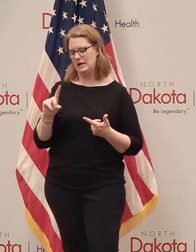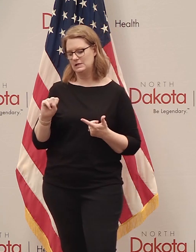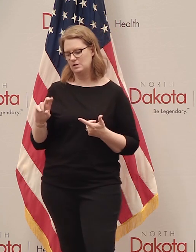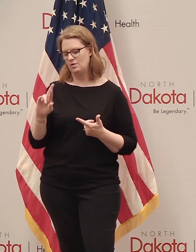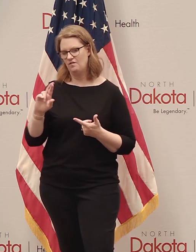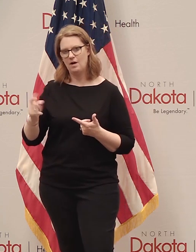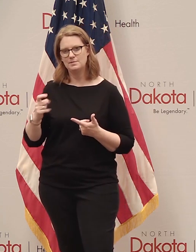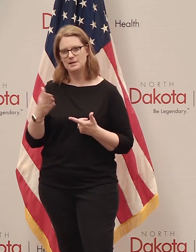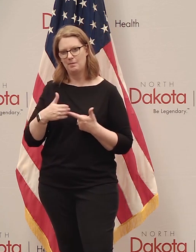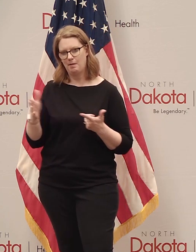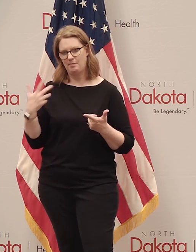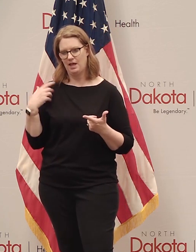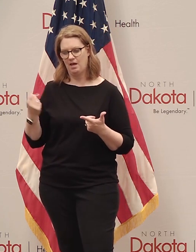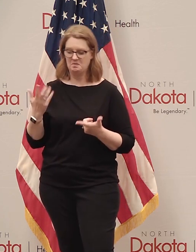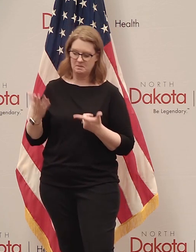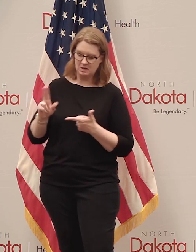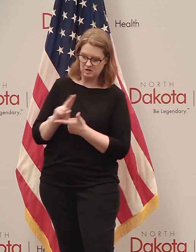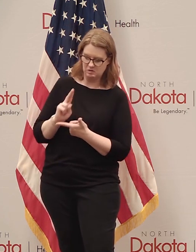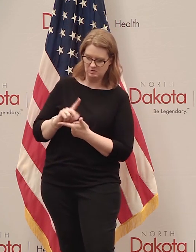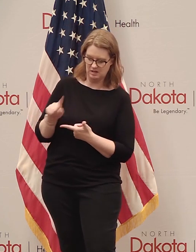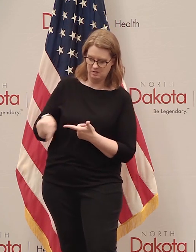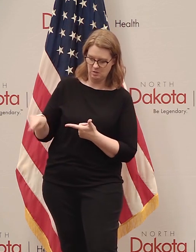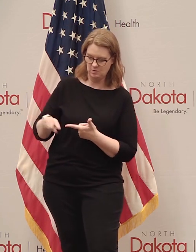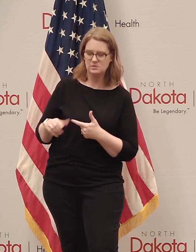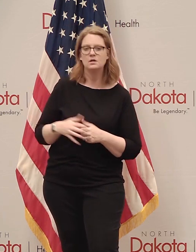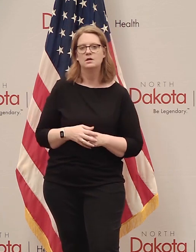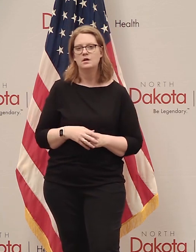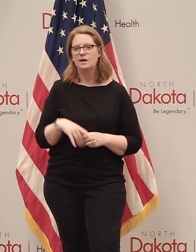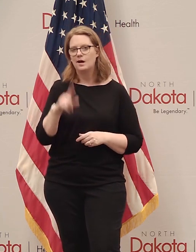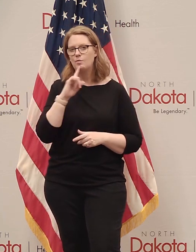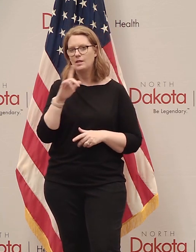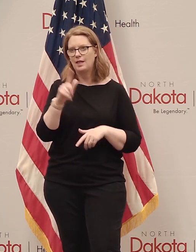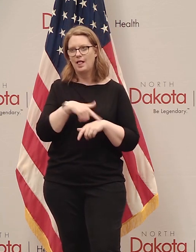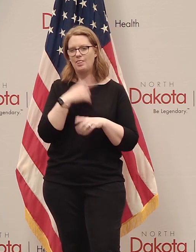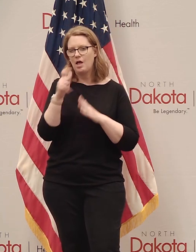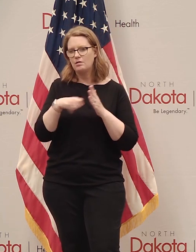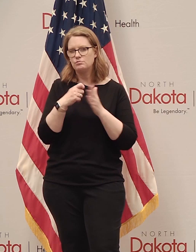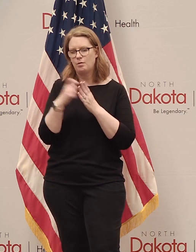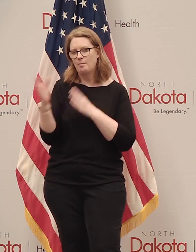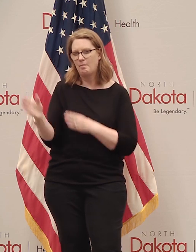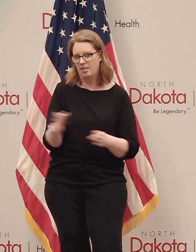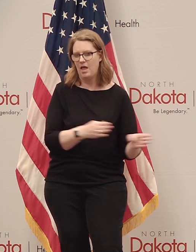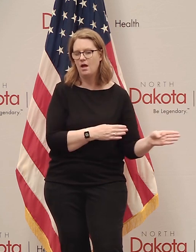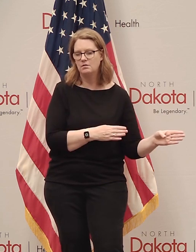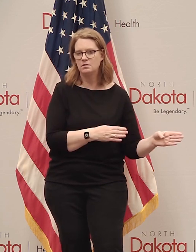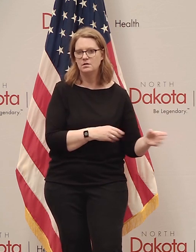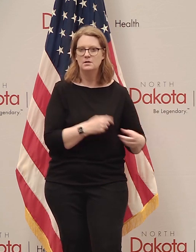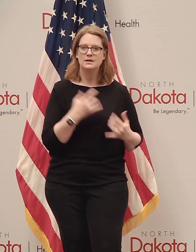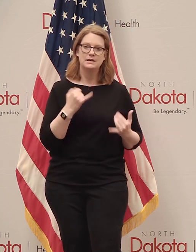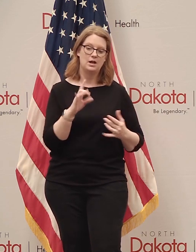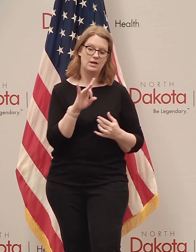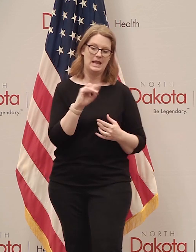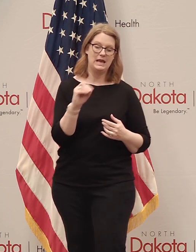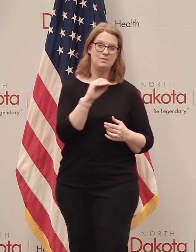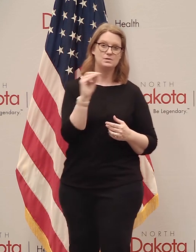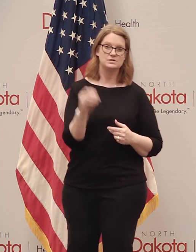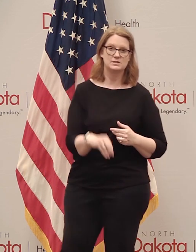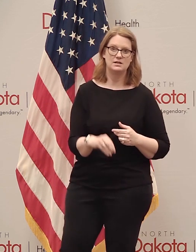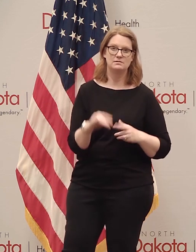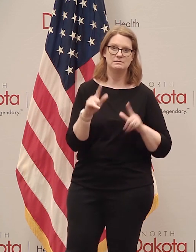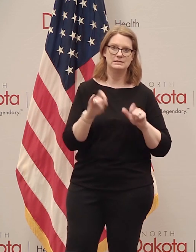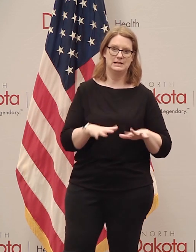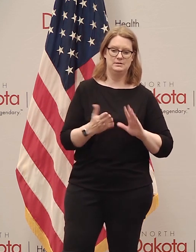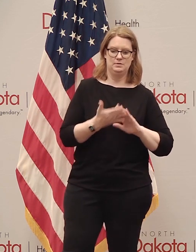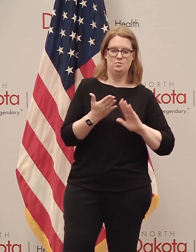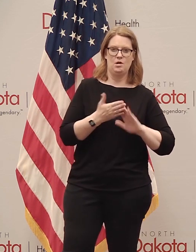pharmacy, public health that could be tasked. So we want to come up with a long-term strategy where we're, right now 80% plus some days of the tests are